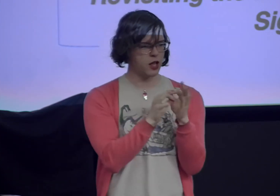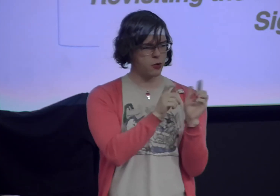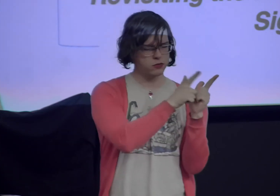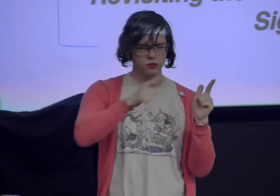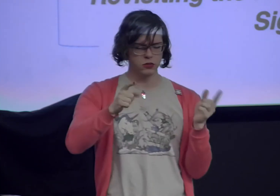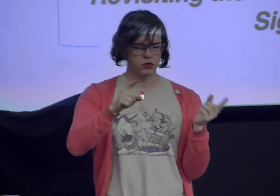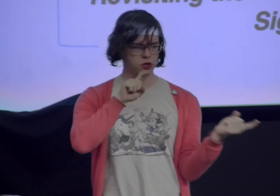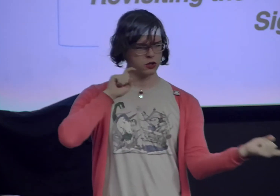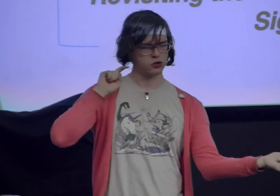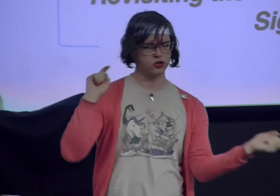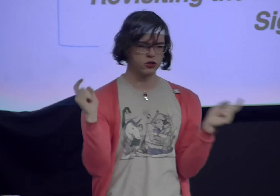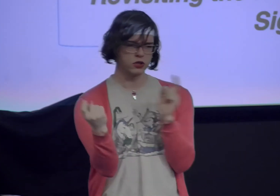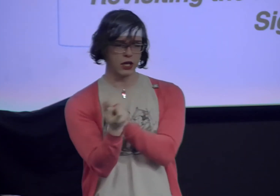stored